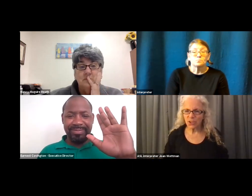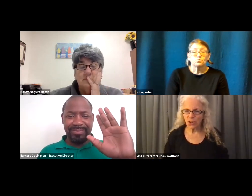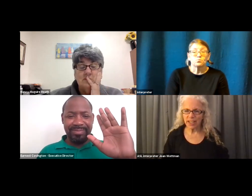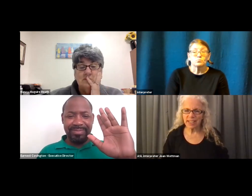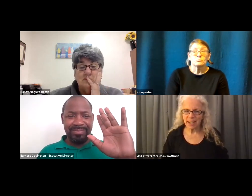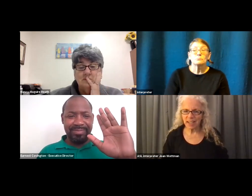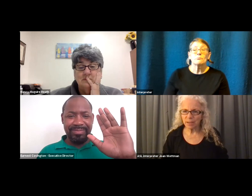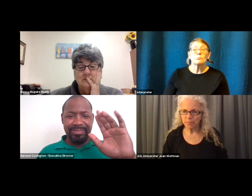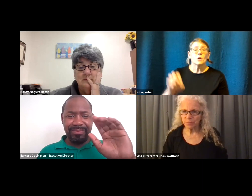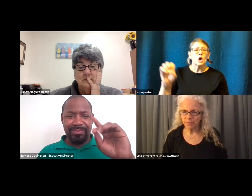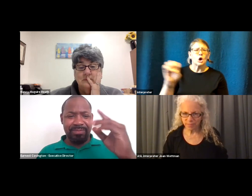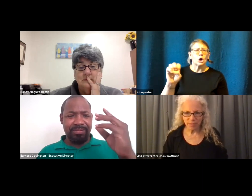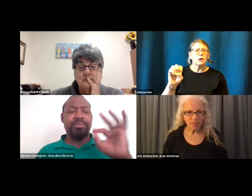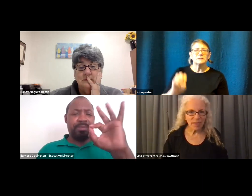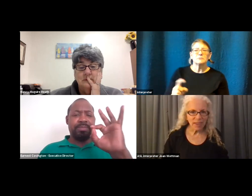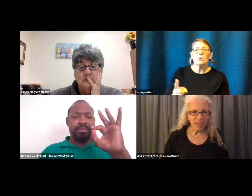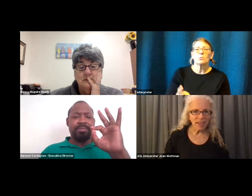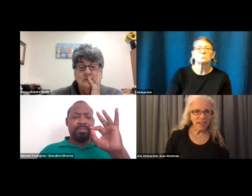This is Ernest.